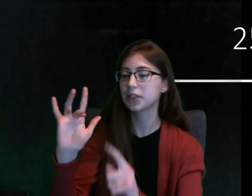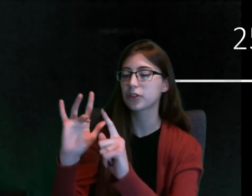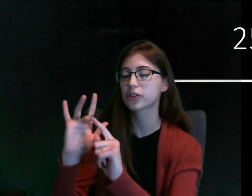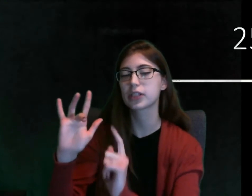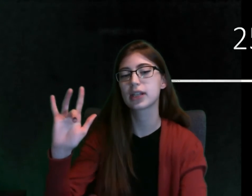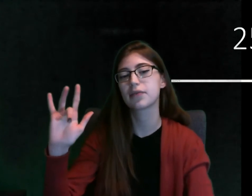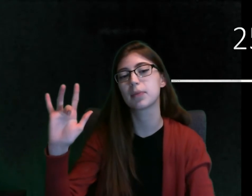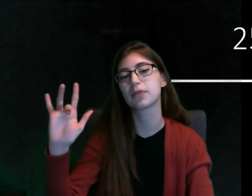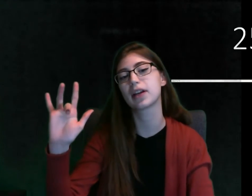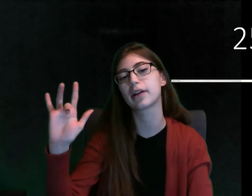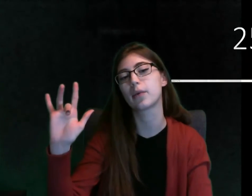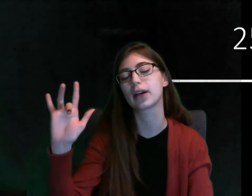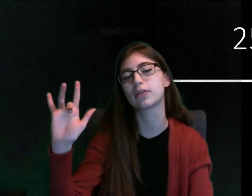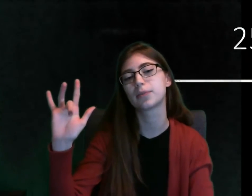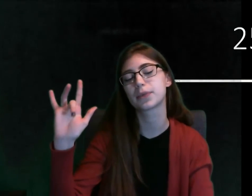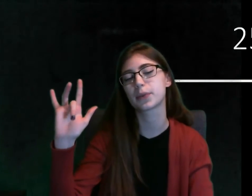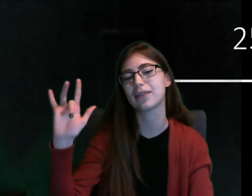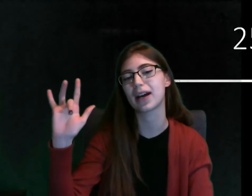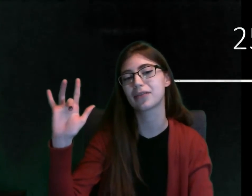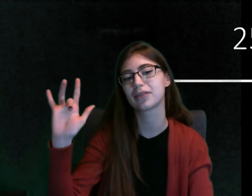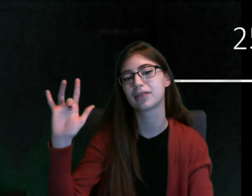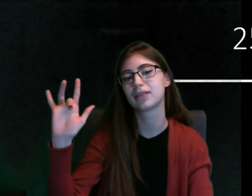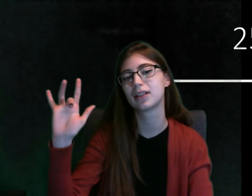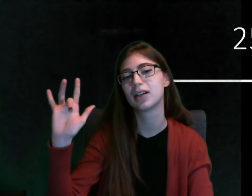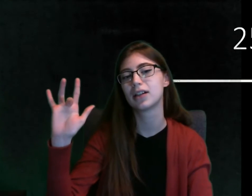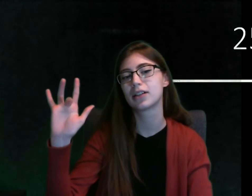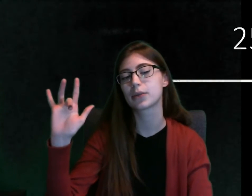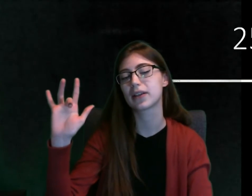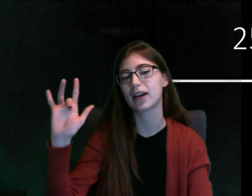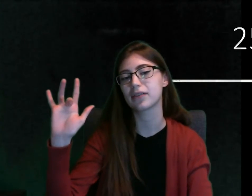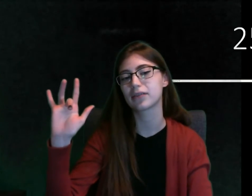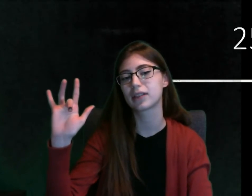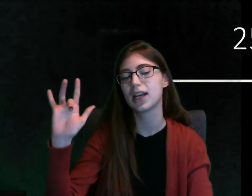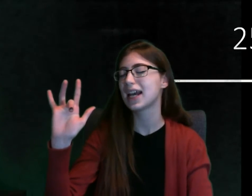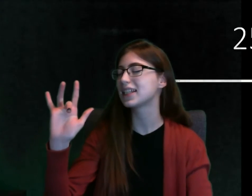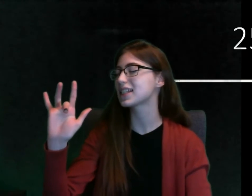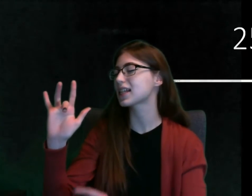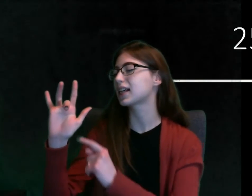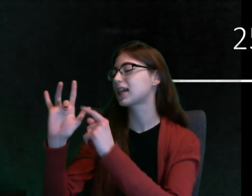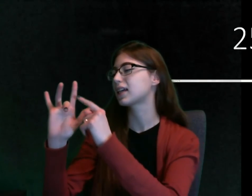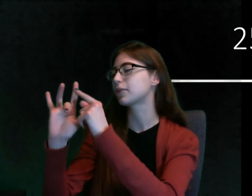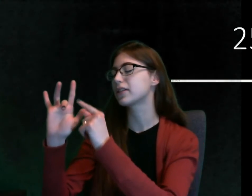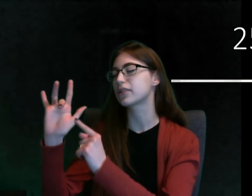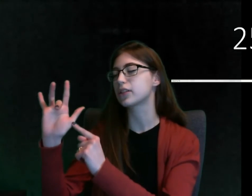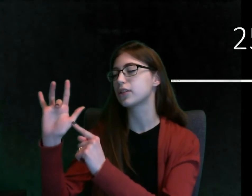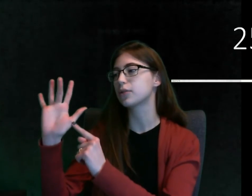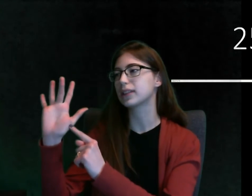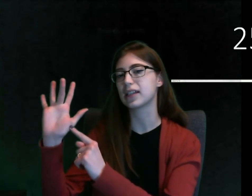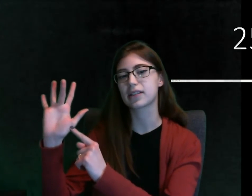just going to give your middle finger a wiggle. 25, 25. And this is kind of like, you know, here's the 2 and then here's the